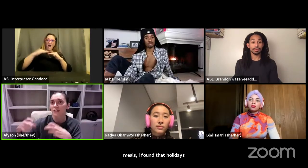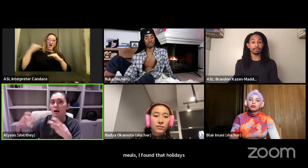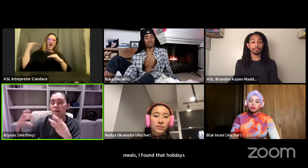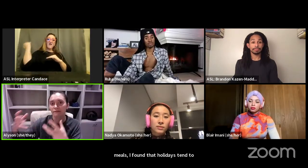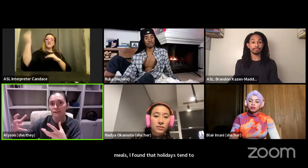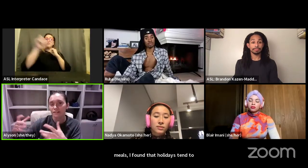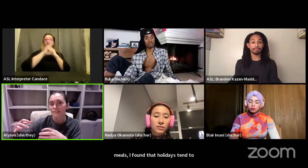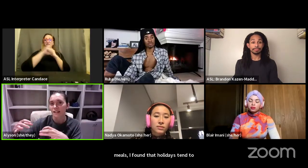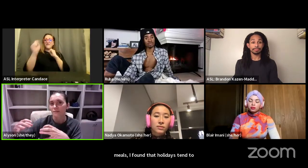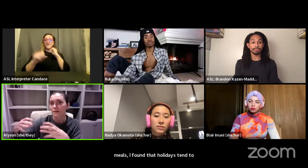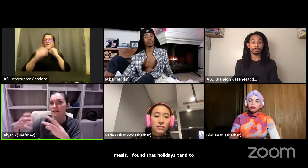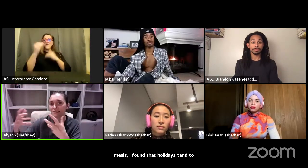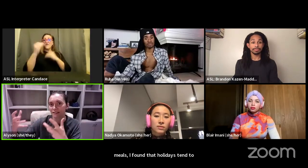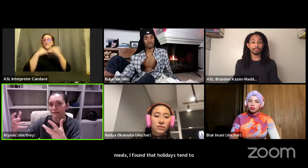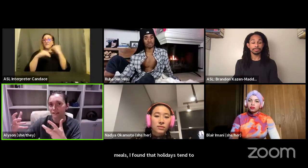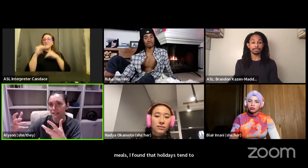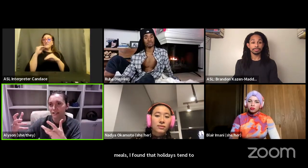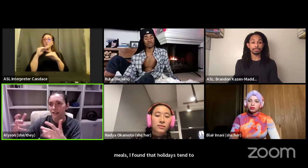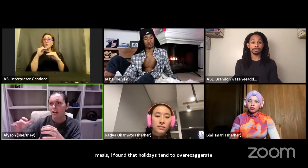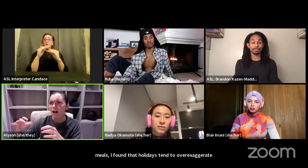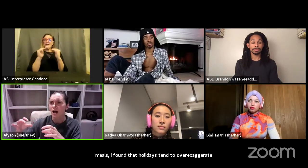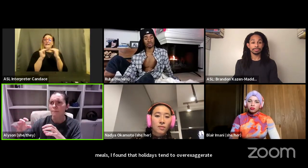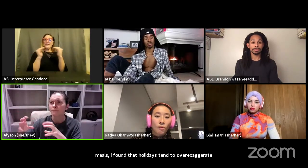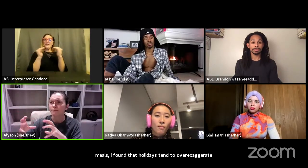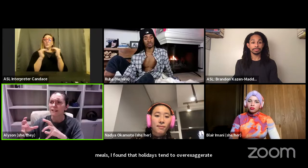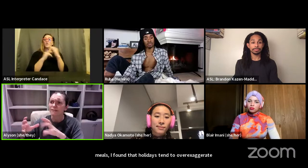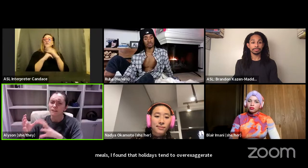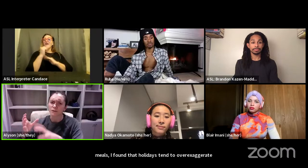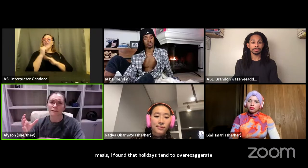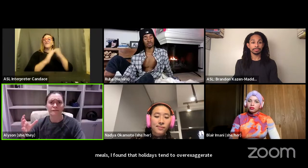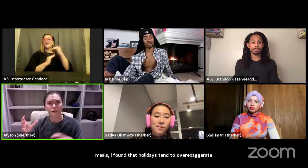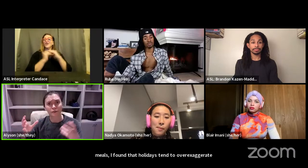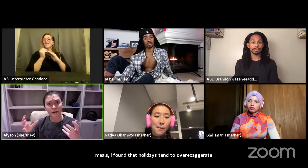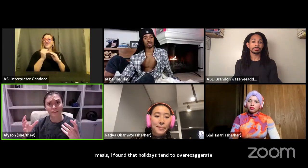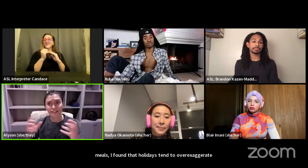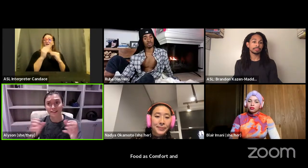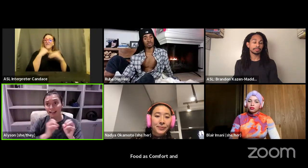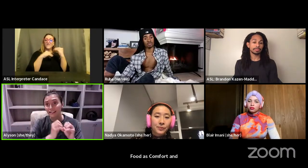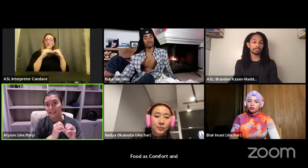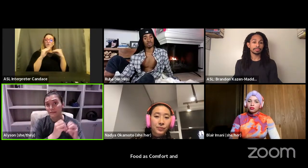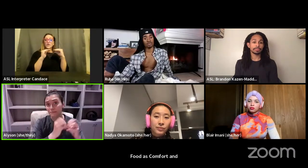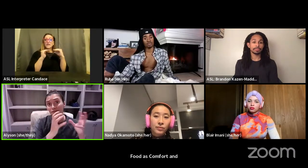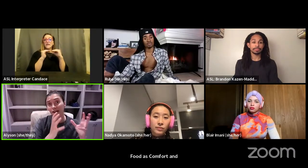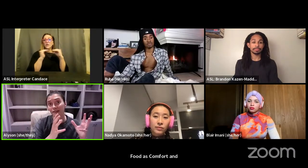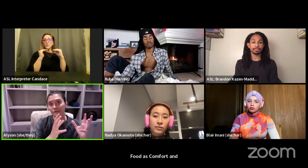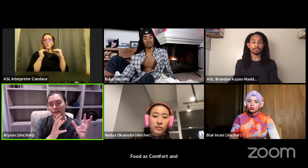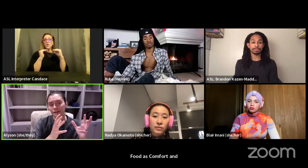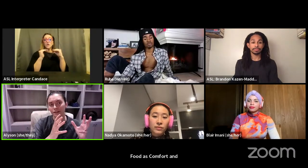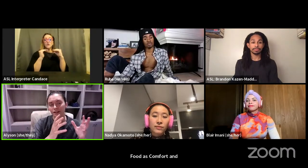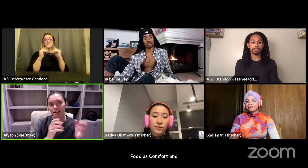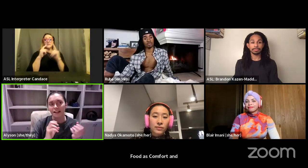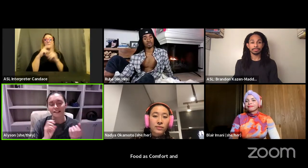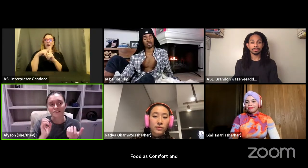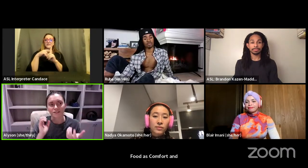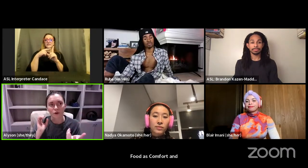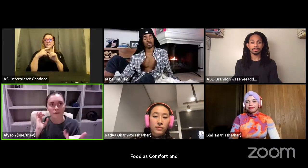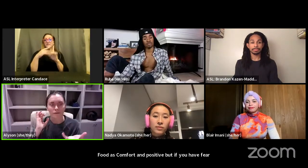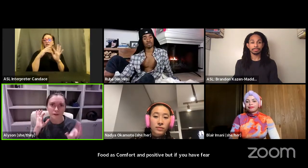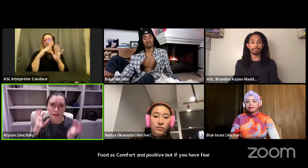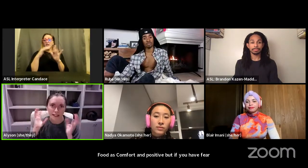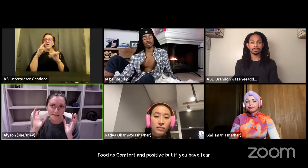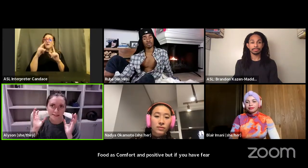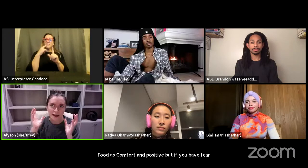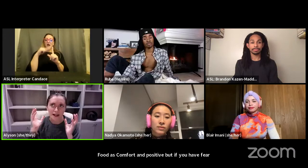as comfort and positivity. But if you have fear around it, that can amplify the fear. And so